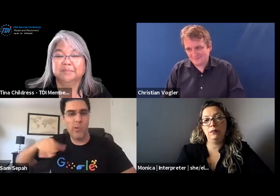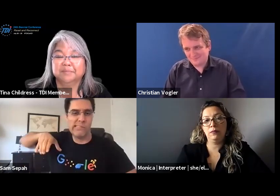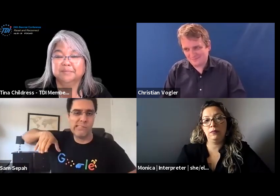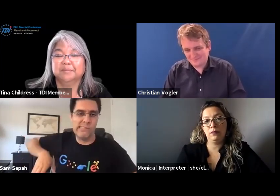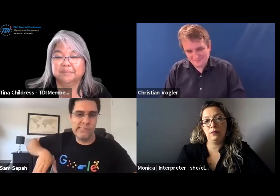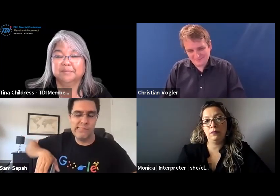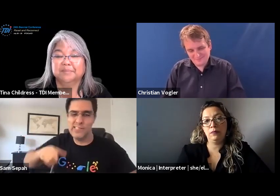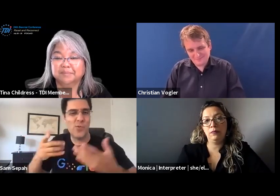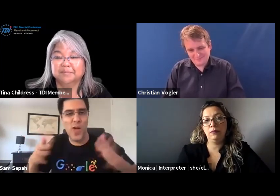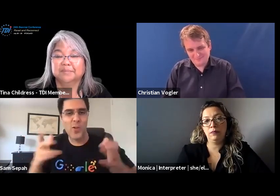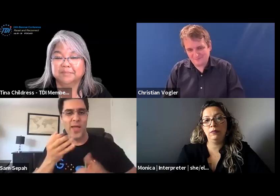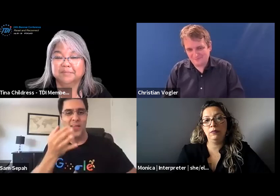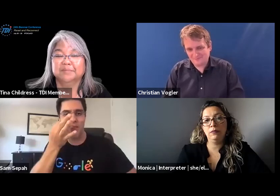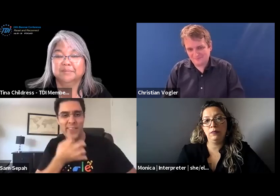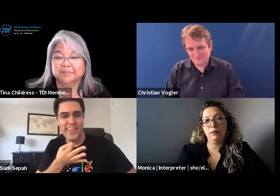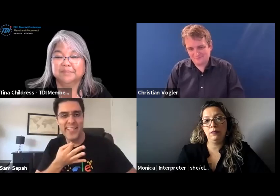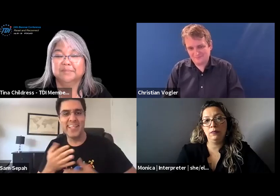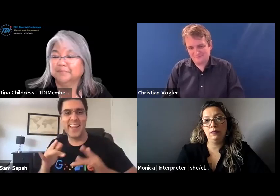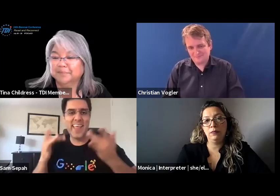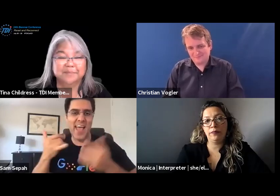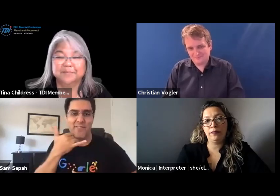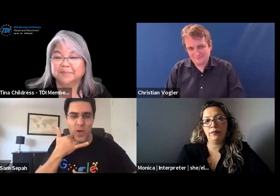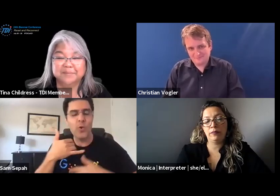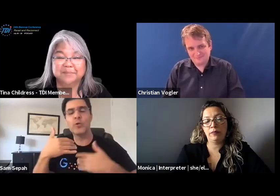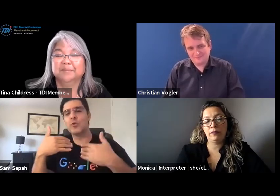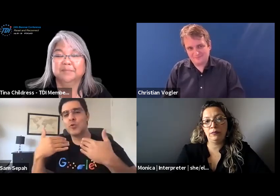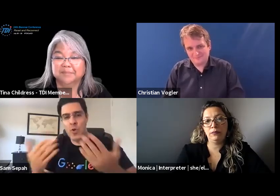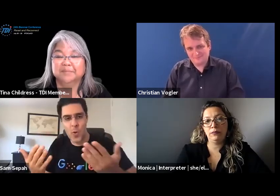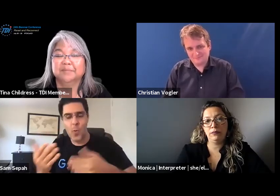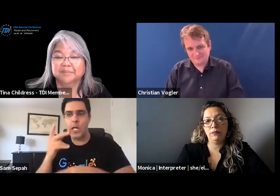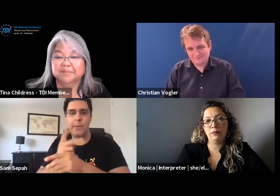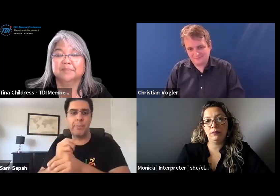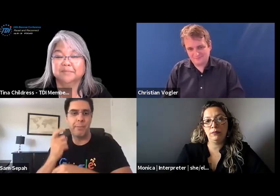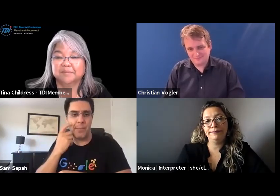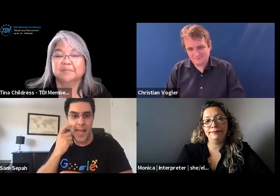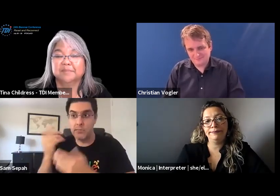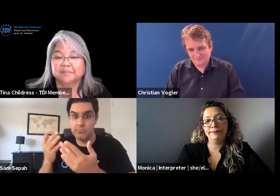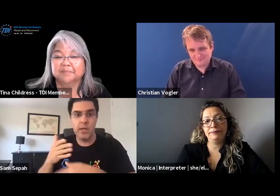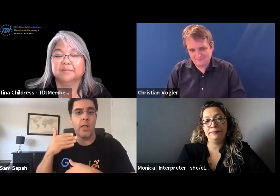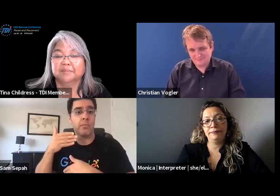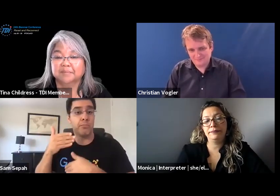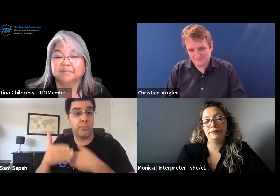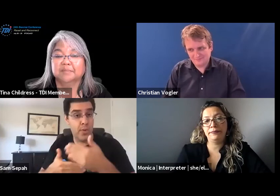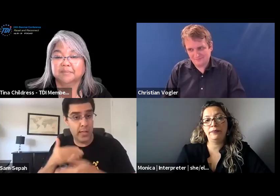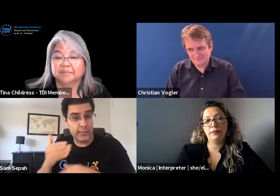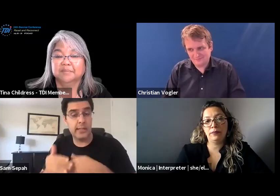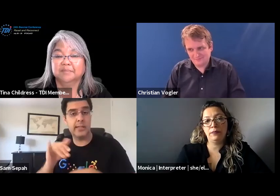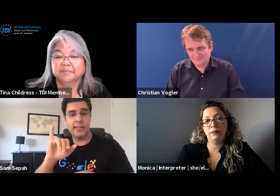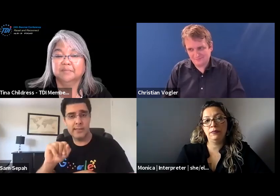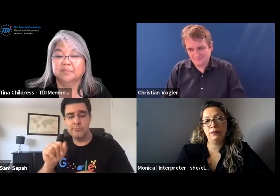a big old phone book sized phone in your pocket. You want a thin, light phone. So you're going to have to keep in mind that